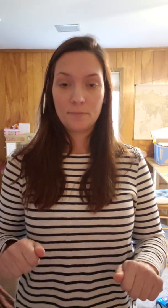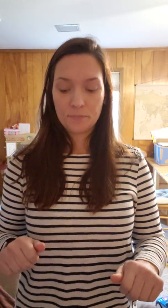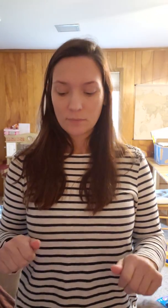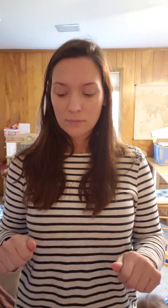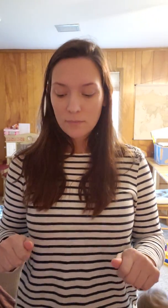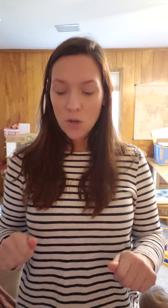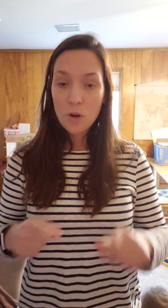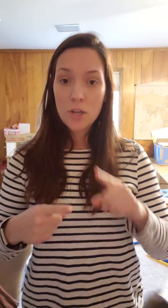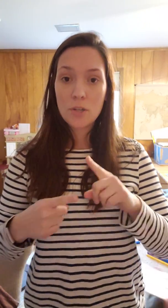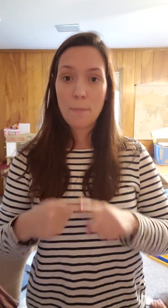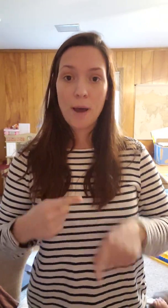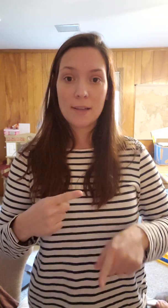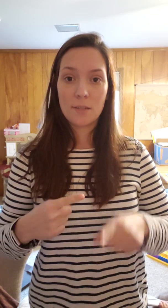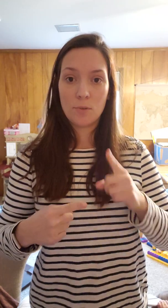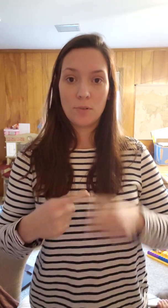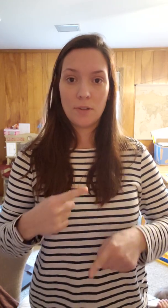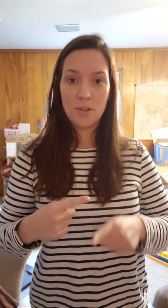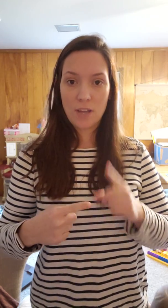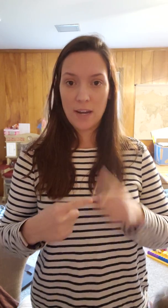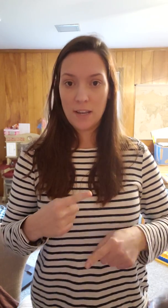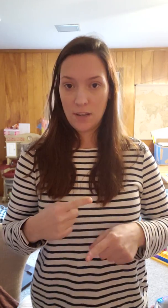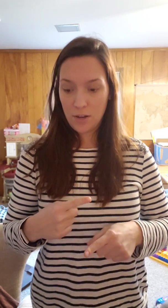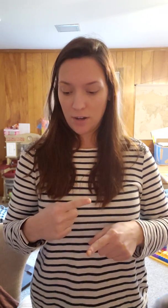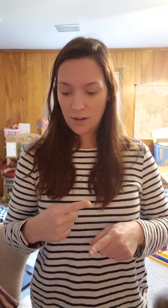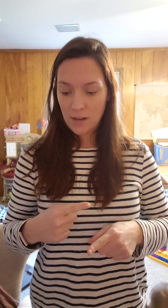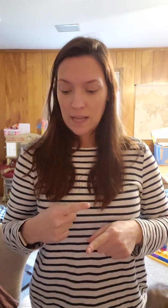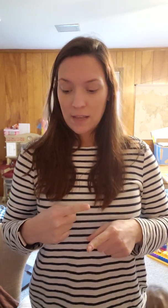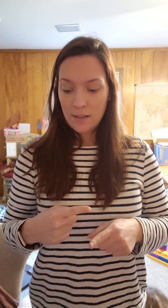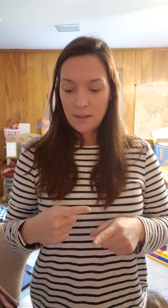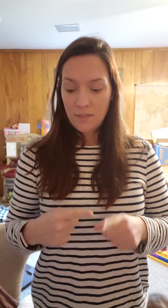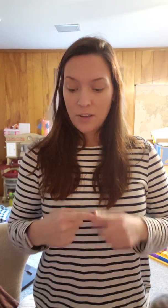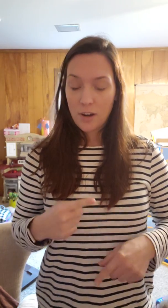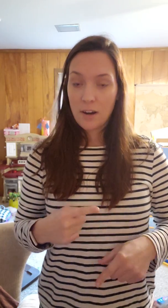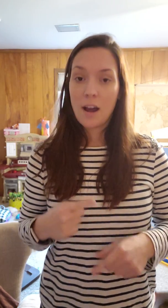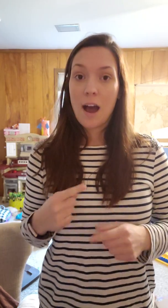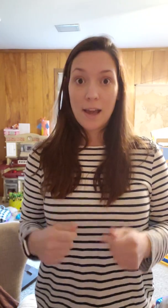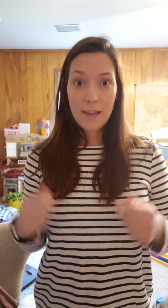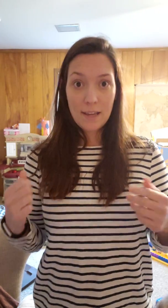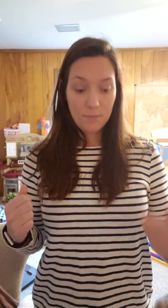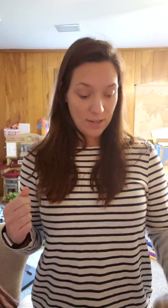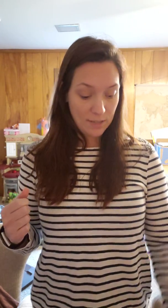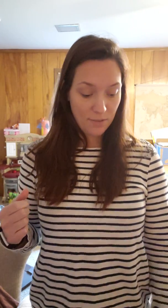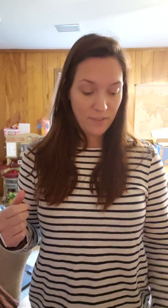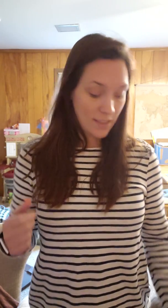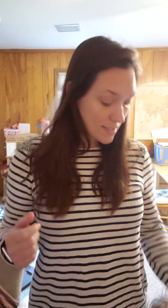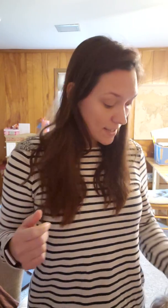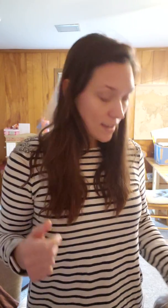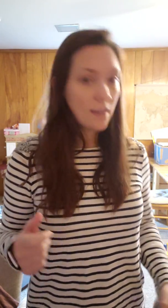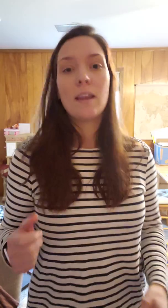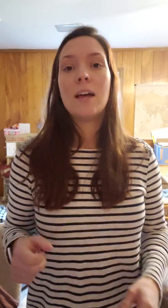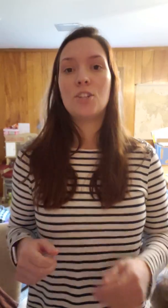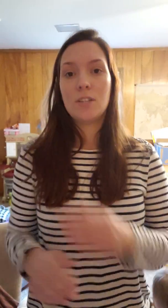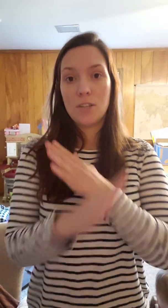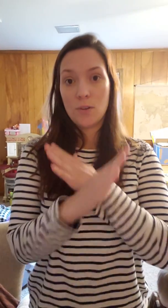cannot or you can do impossible and you just kind of hit your finger I am going to simplify this again and just do